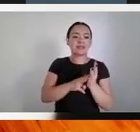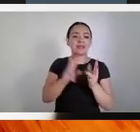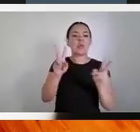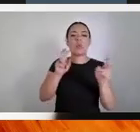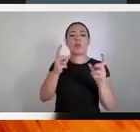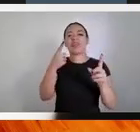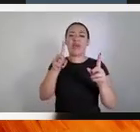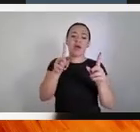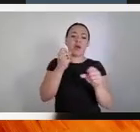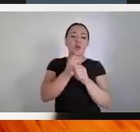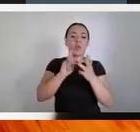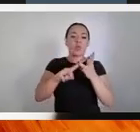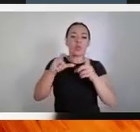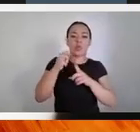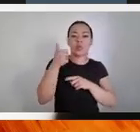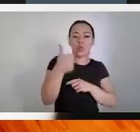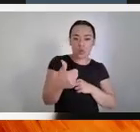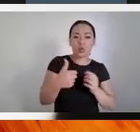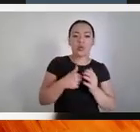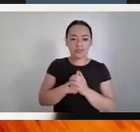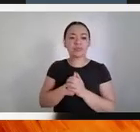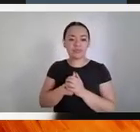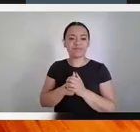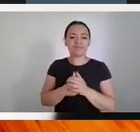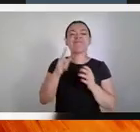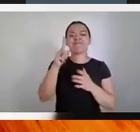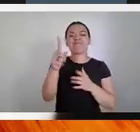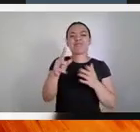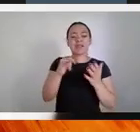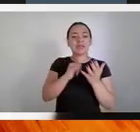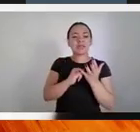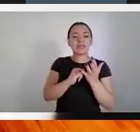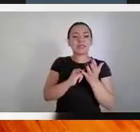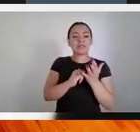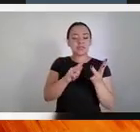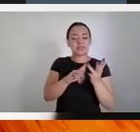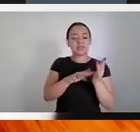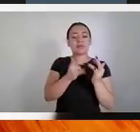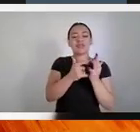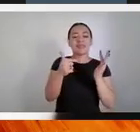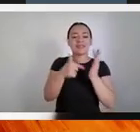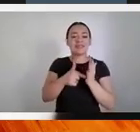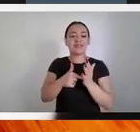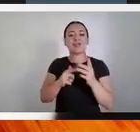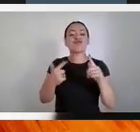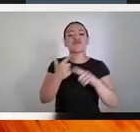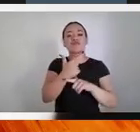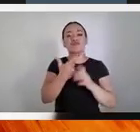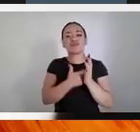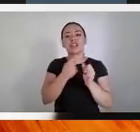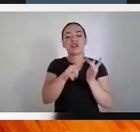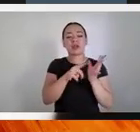Talk at the Condensory, Somerset Regional Art Gallery, Queensland." It shows the artist standing in a brightly lit white gallery